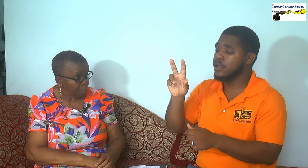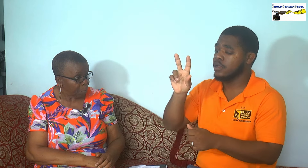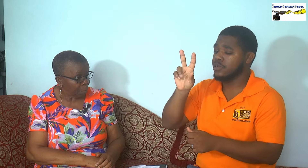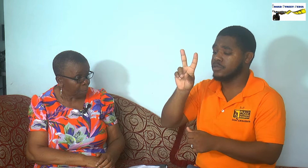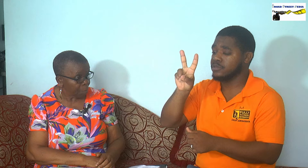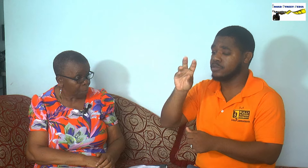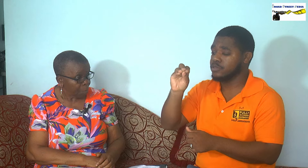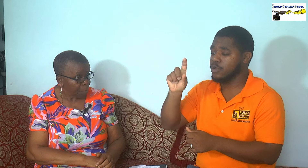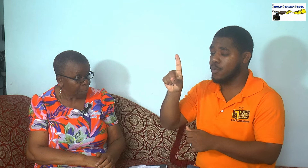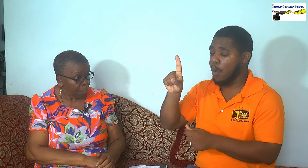I remember in